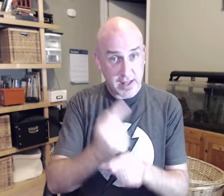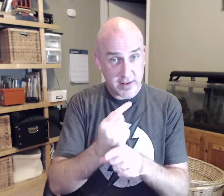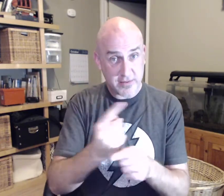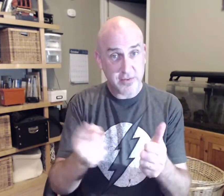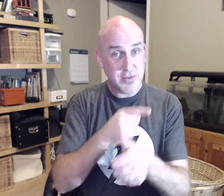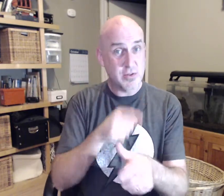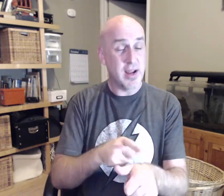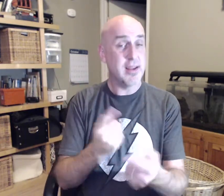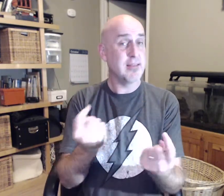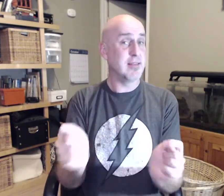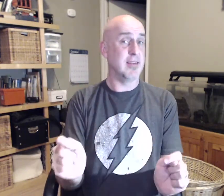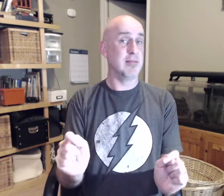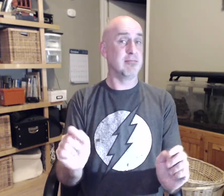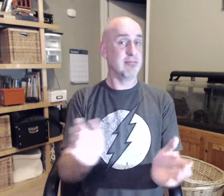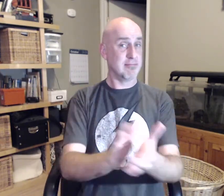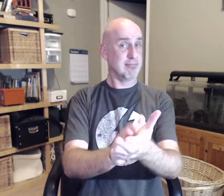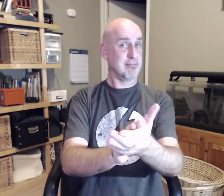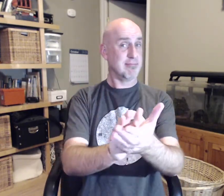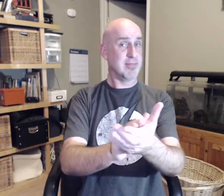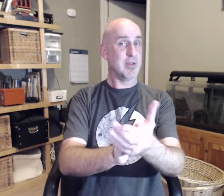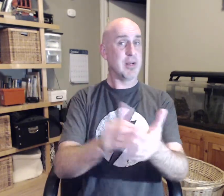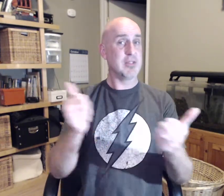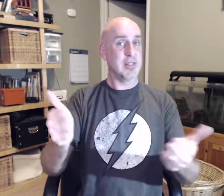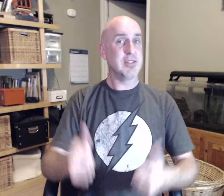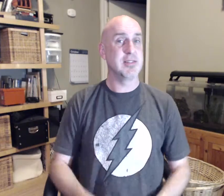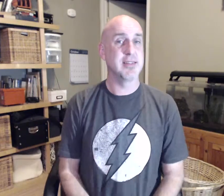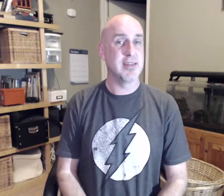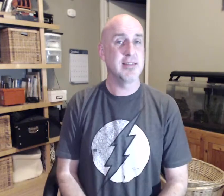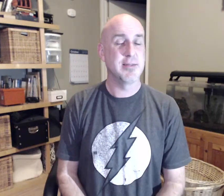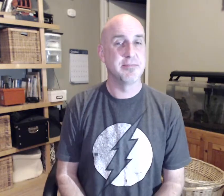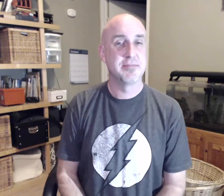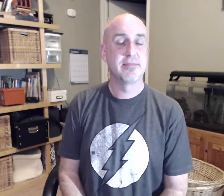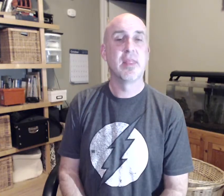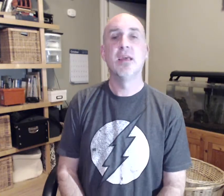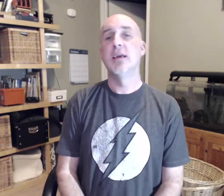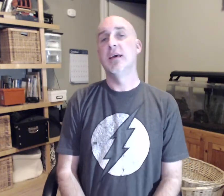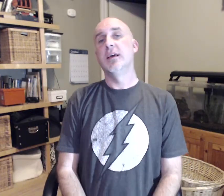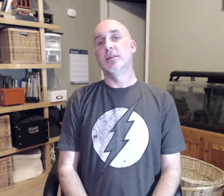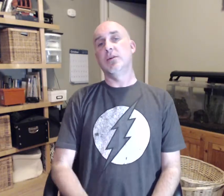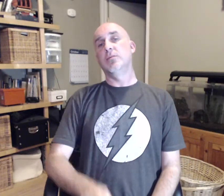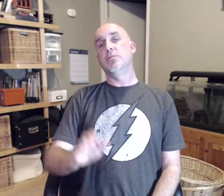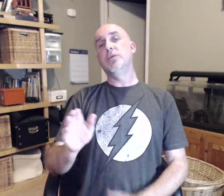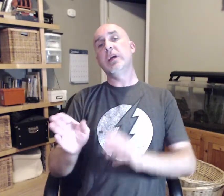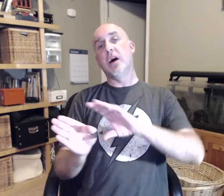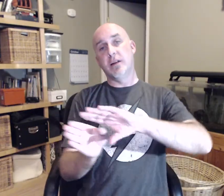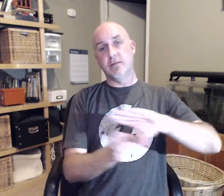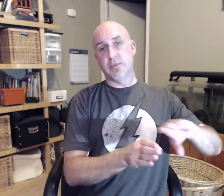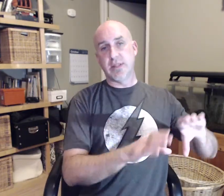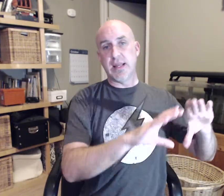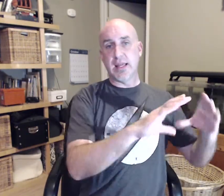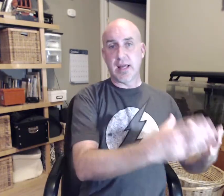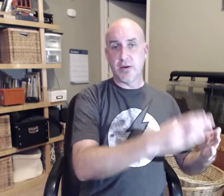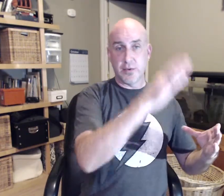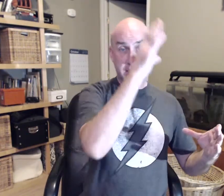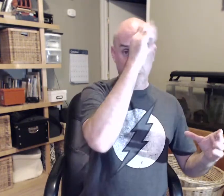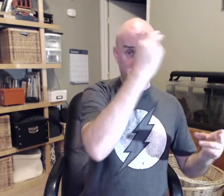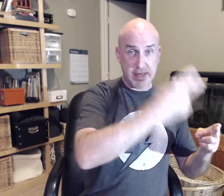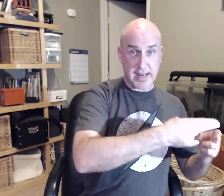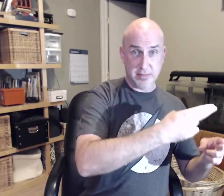on the first try, then congratulations, it's awesome. So moving on, within that category we did boy names,